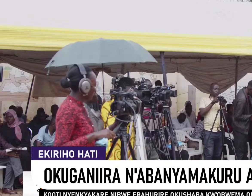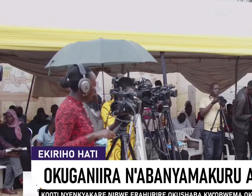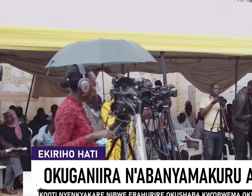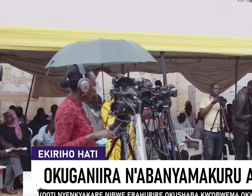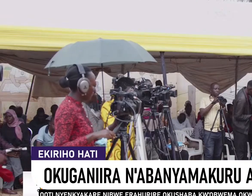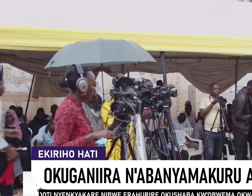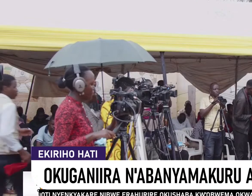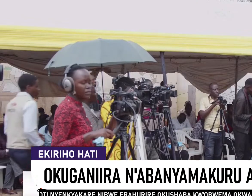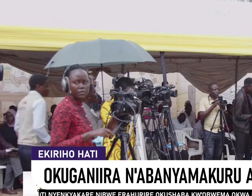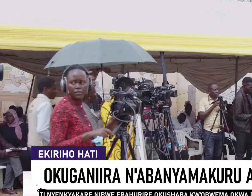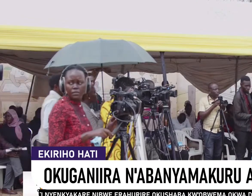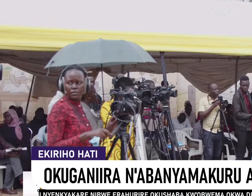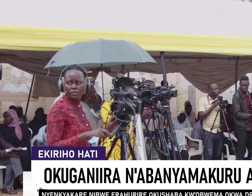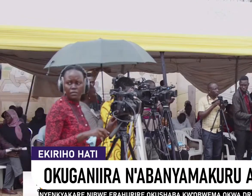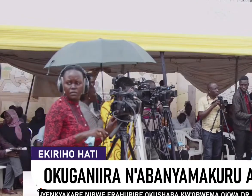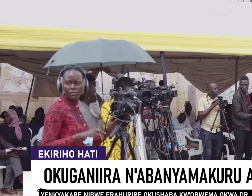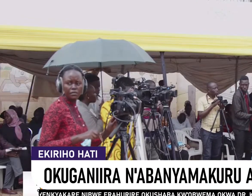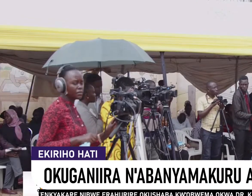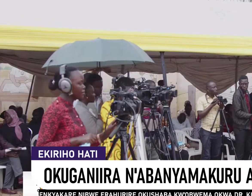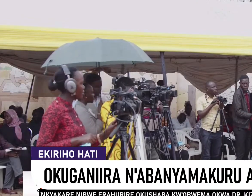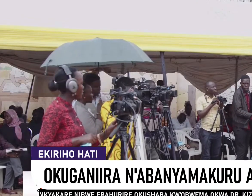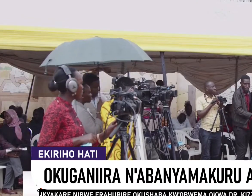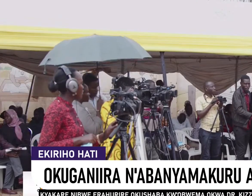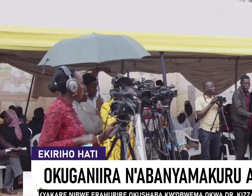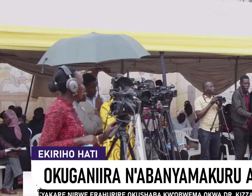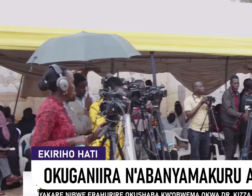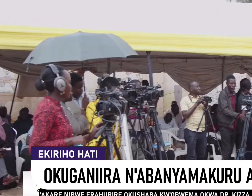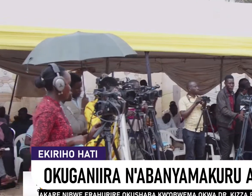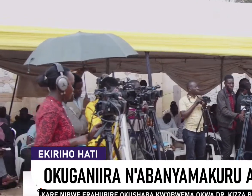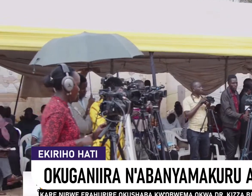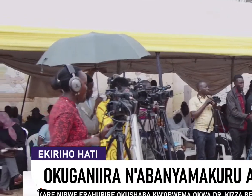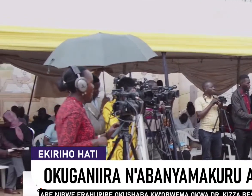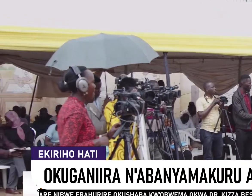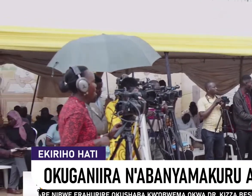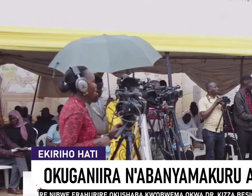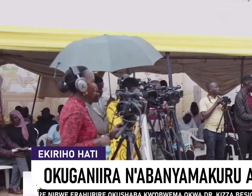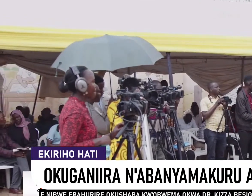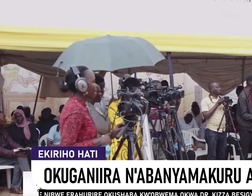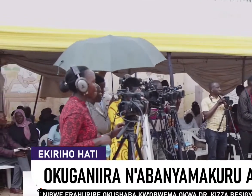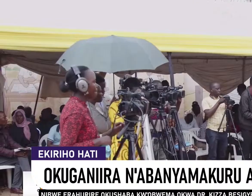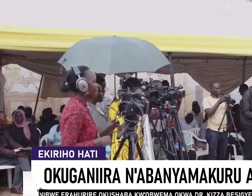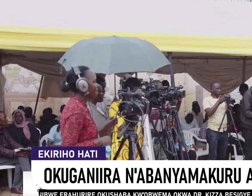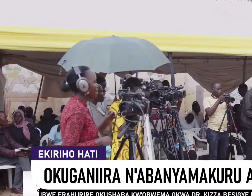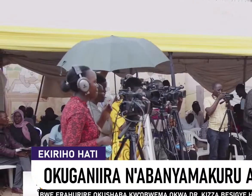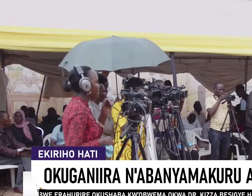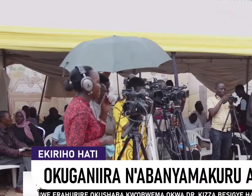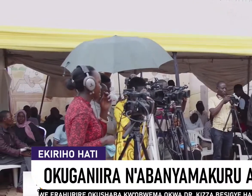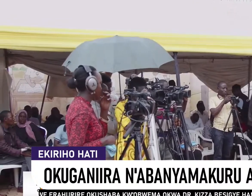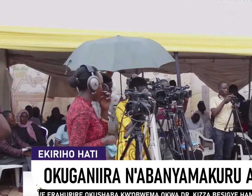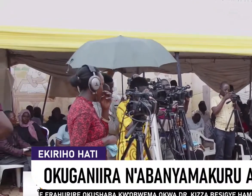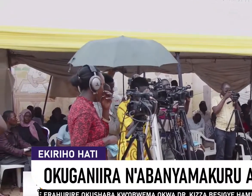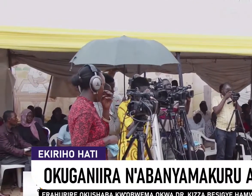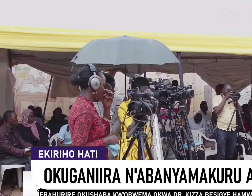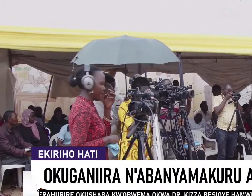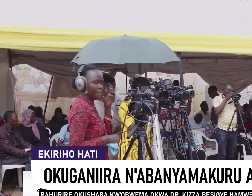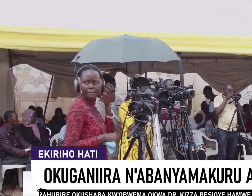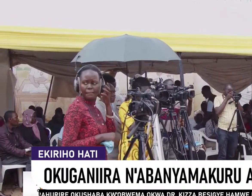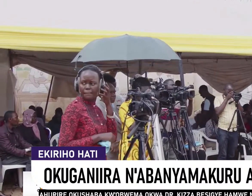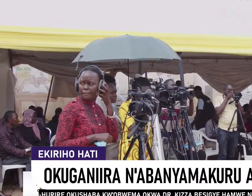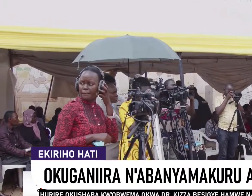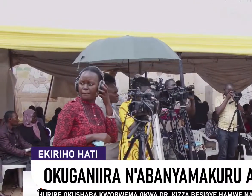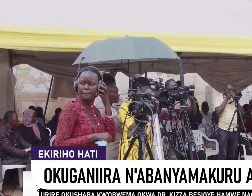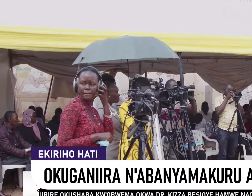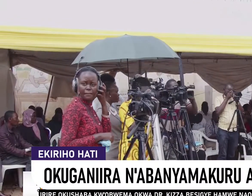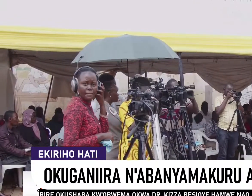Thank you, Lord Chair. My name is Mjikra Xavier. I work for Inaman FM. Lord Chair, the public would like to know the